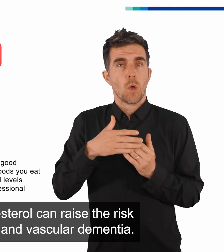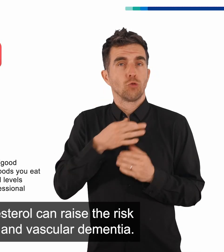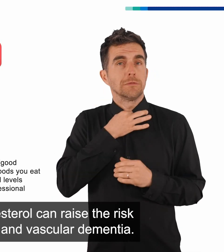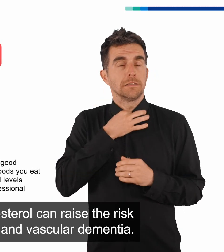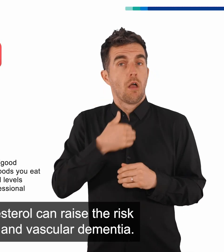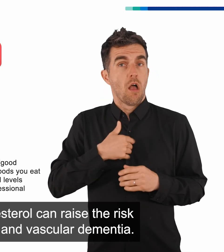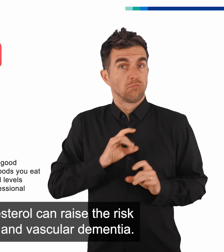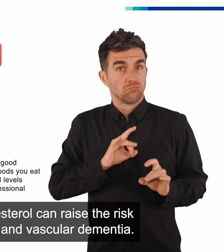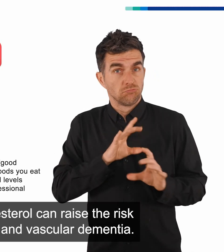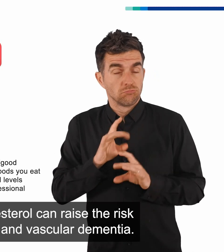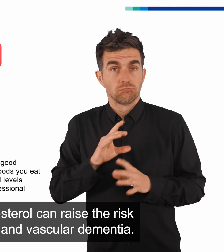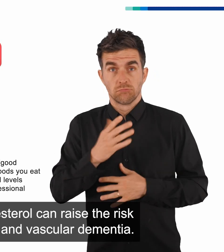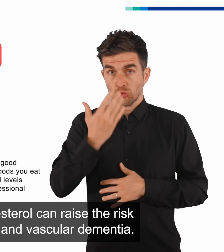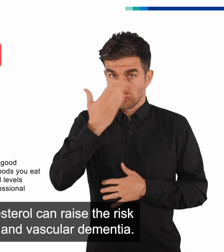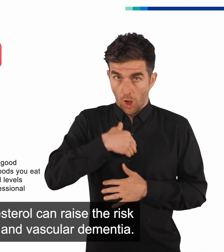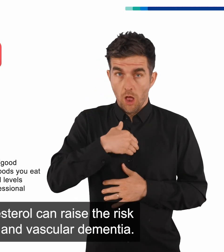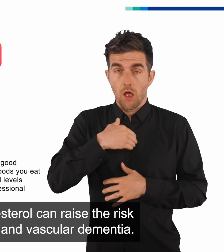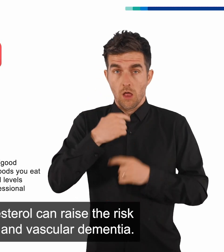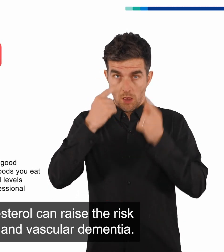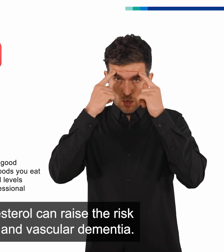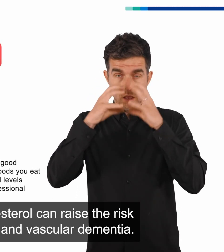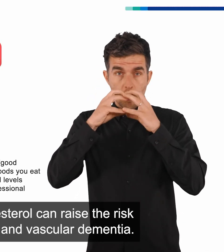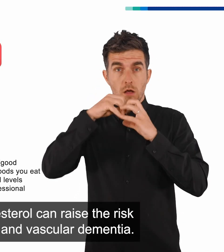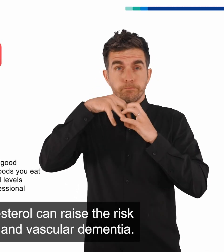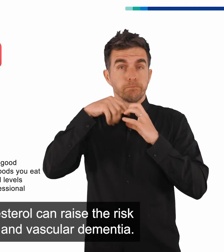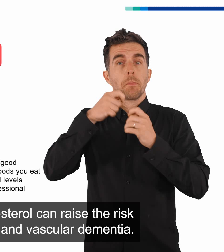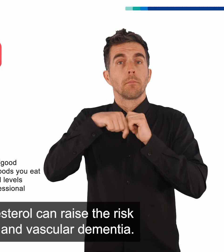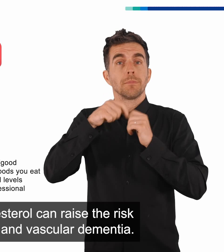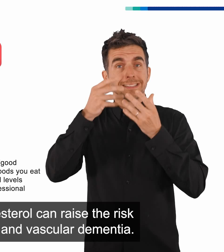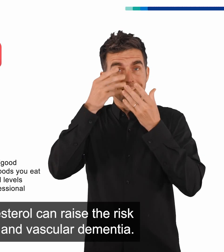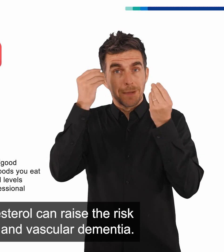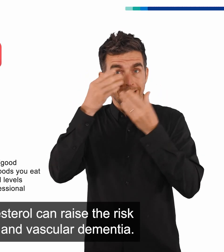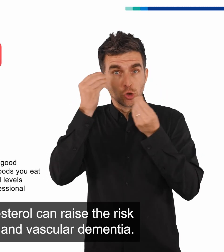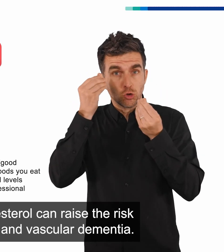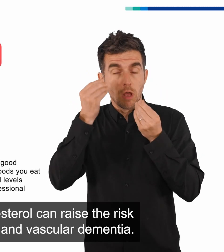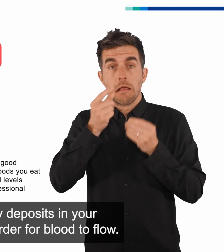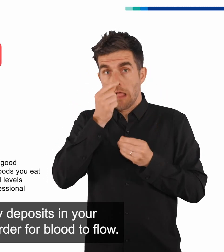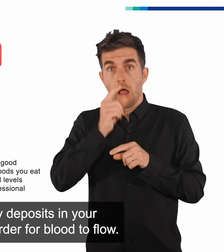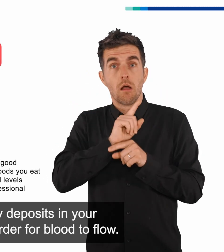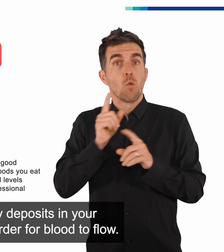levels. Stop smoking. Reduce alcohol.